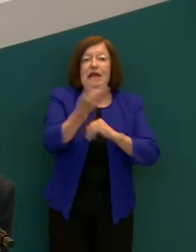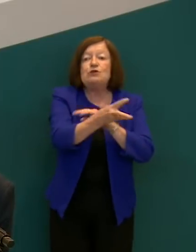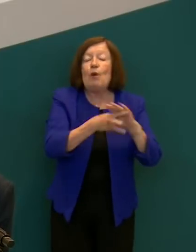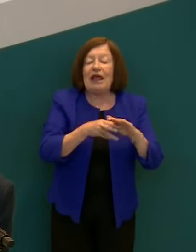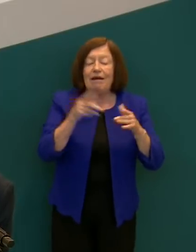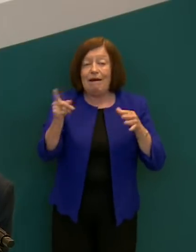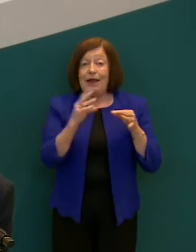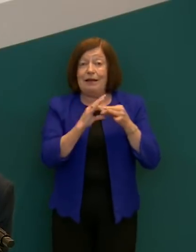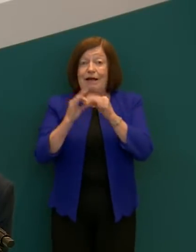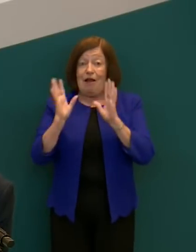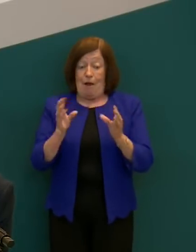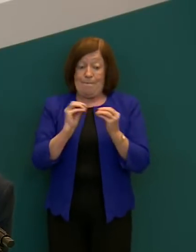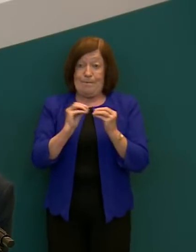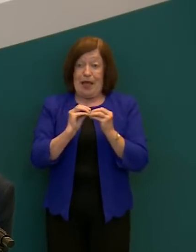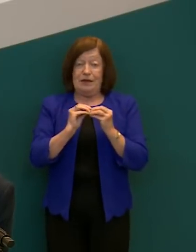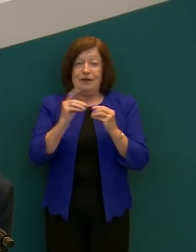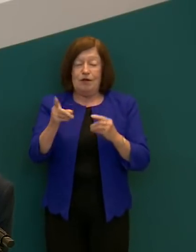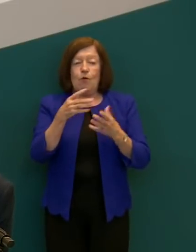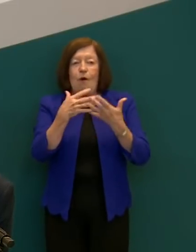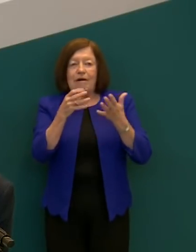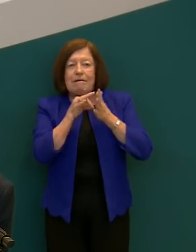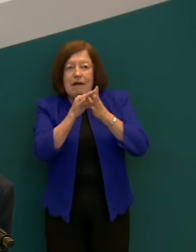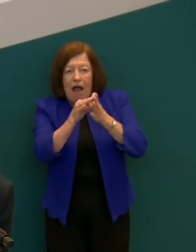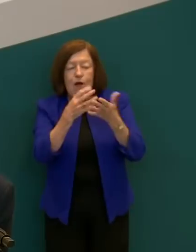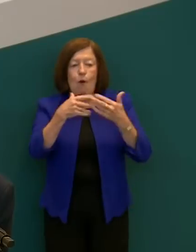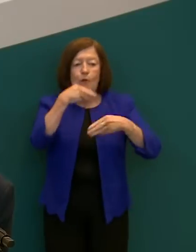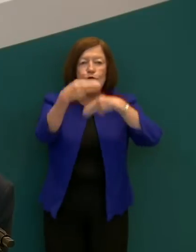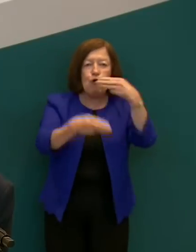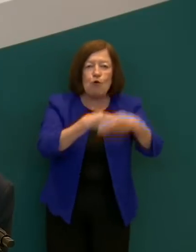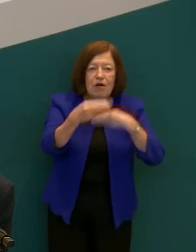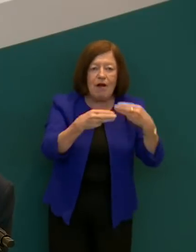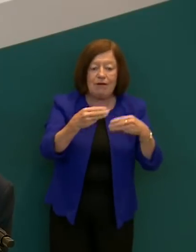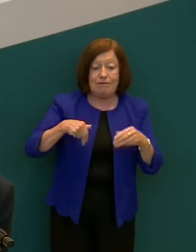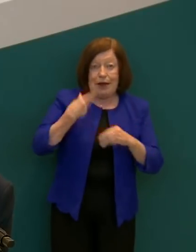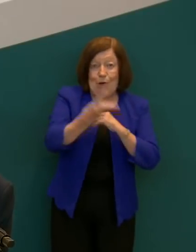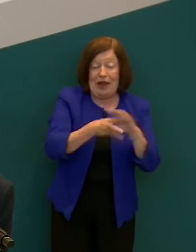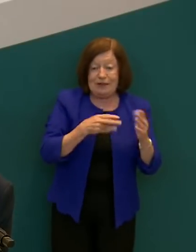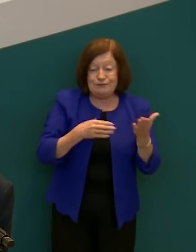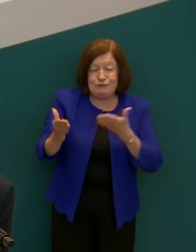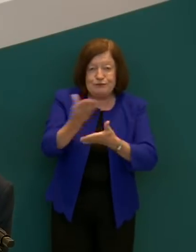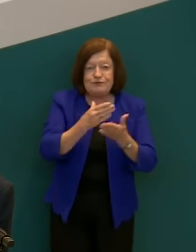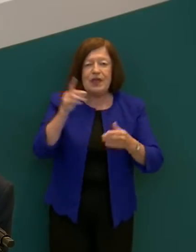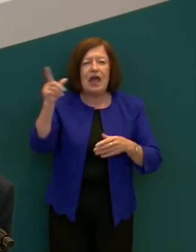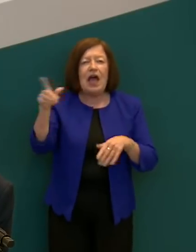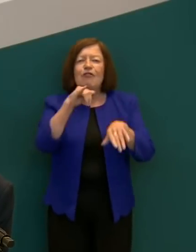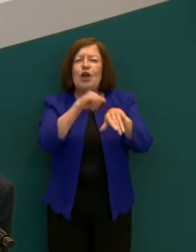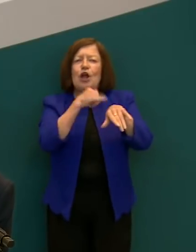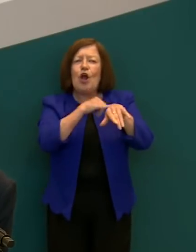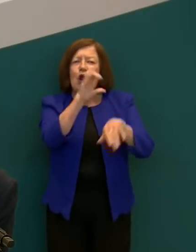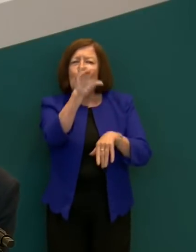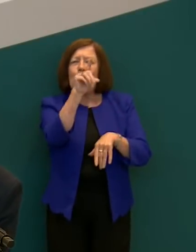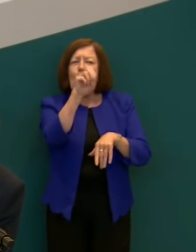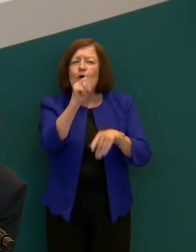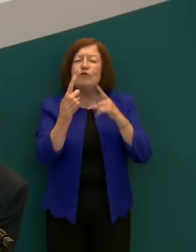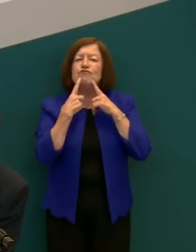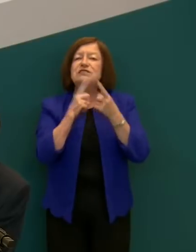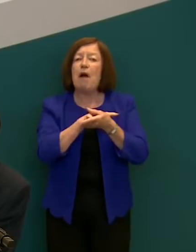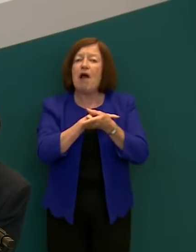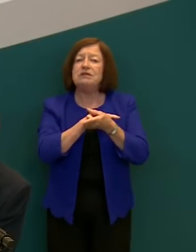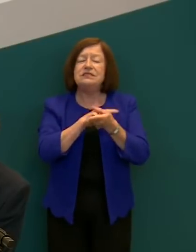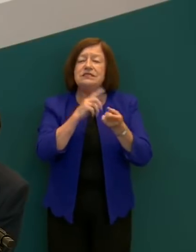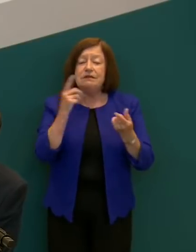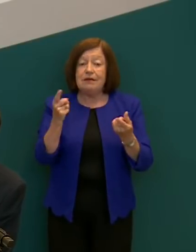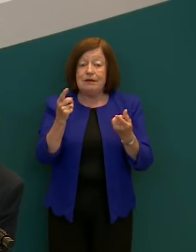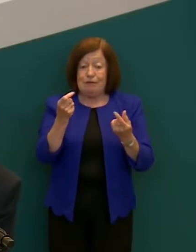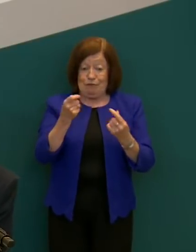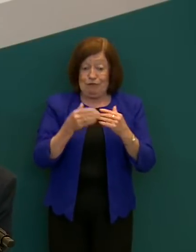to guidance and protocols around children in particular. And the colour coding response, how far